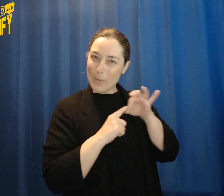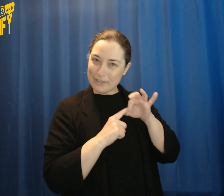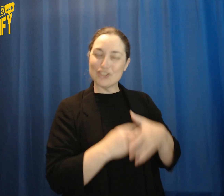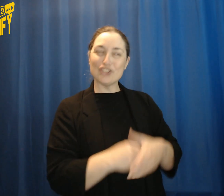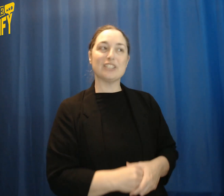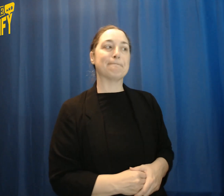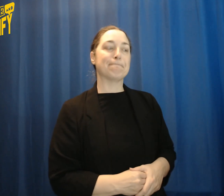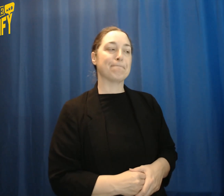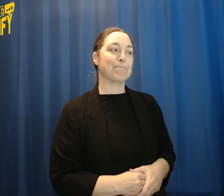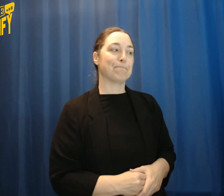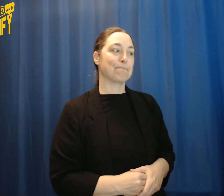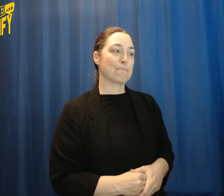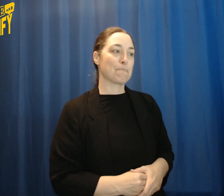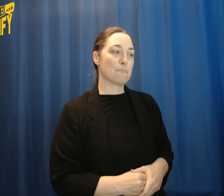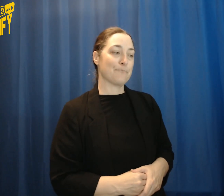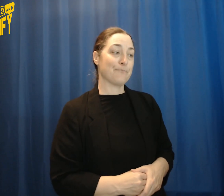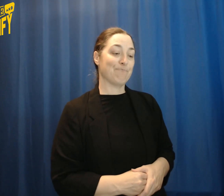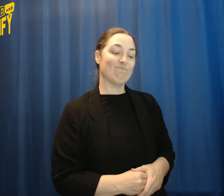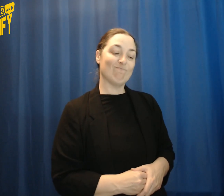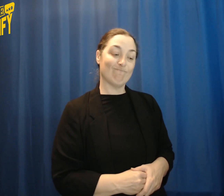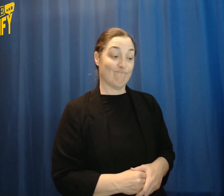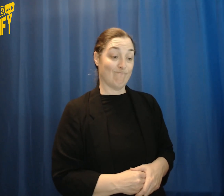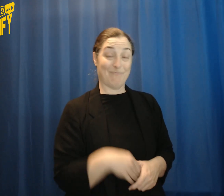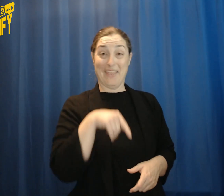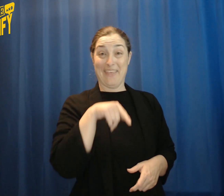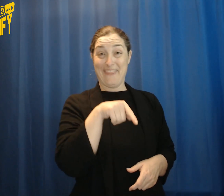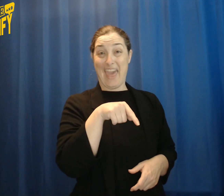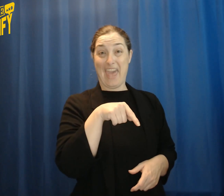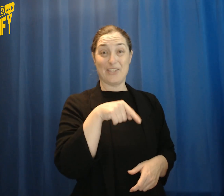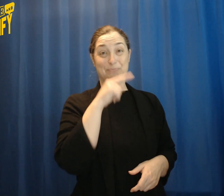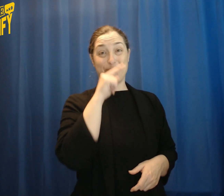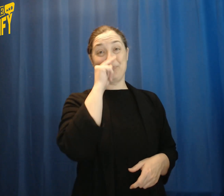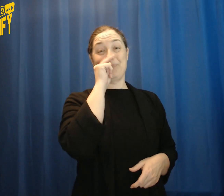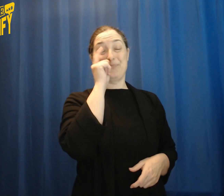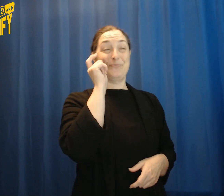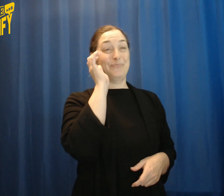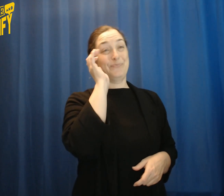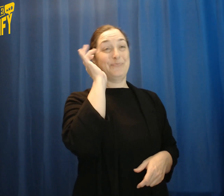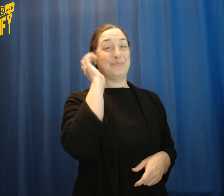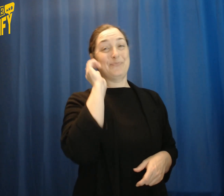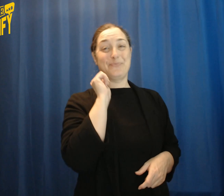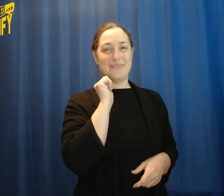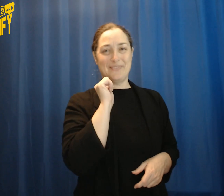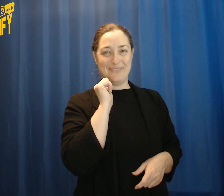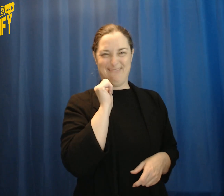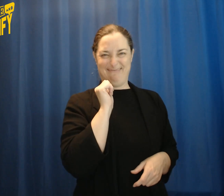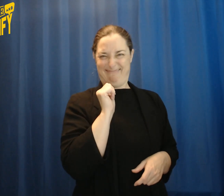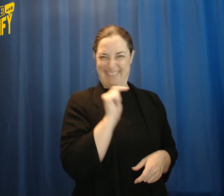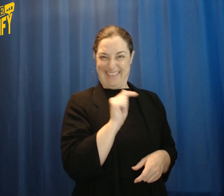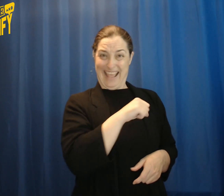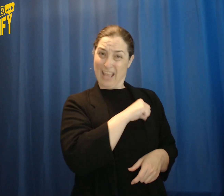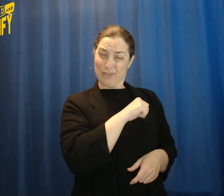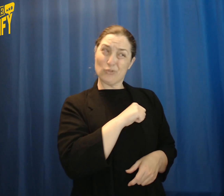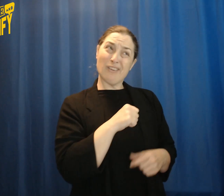just dispelling that upper classness, that arrogance that does exist